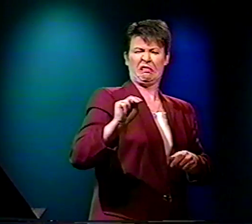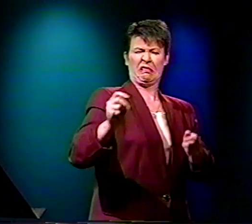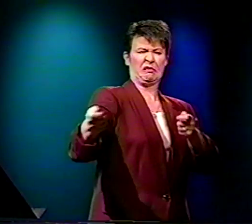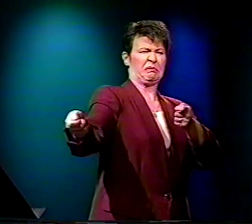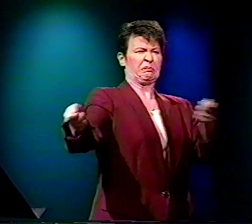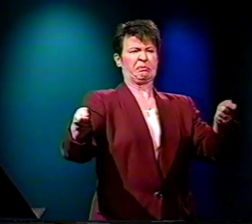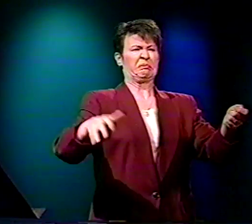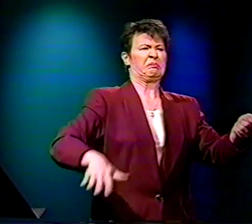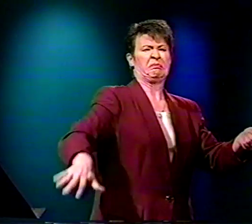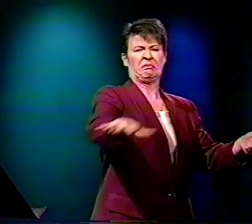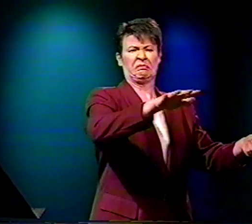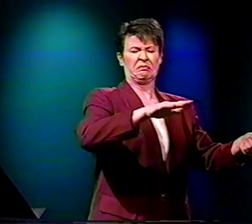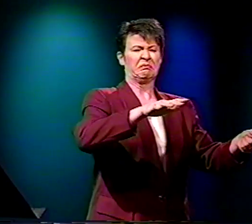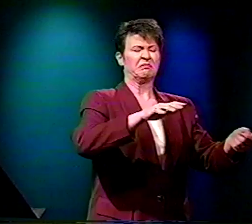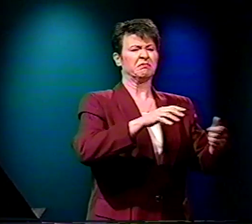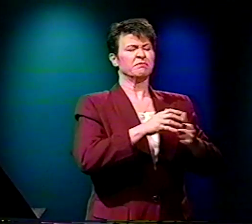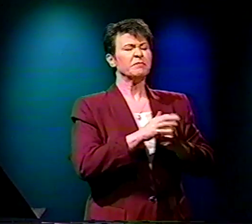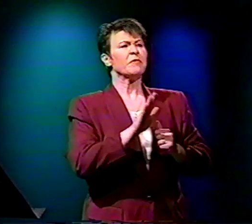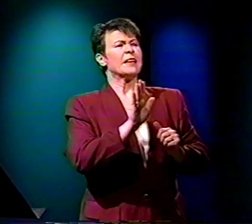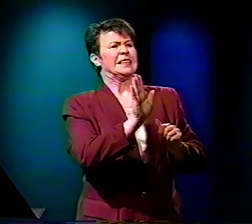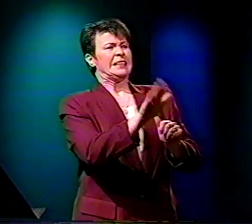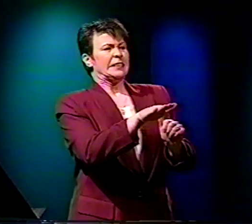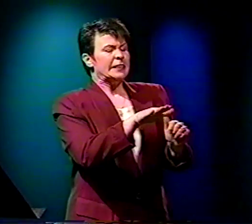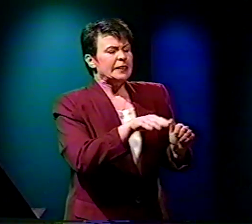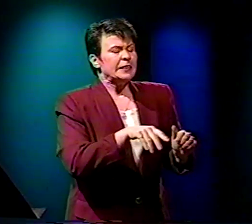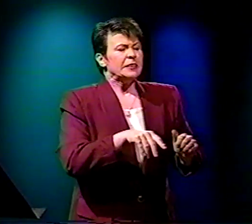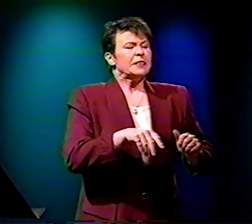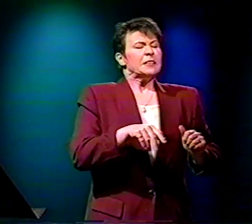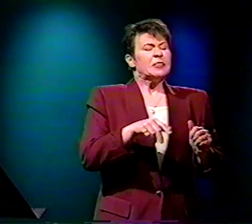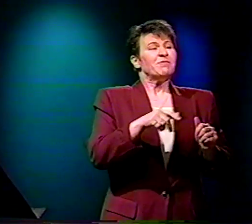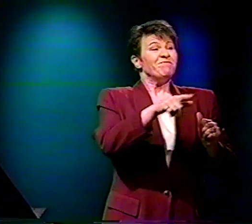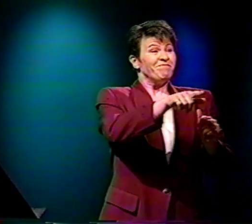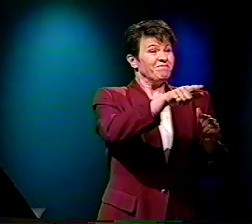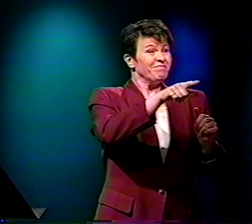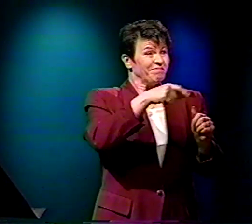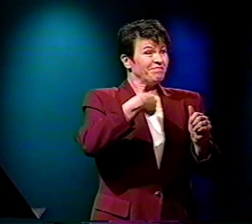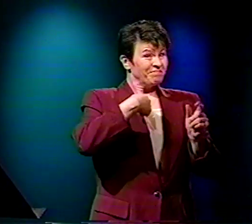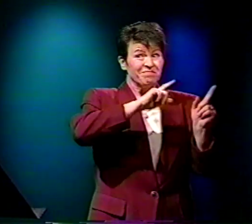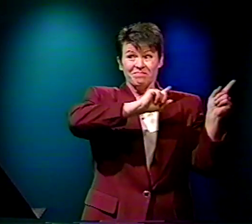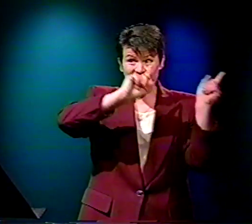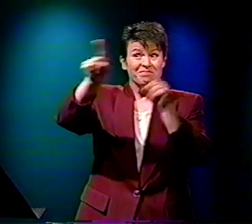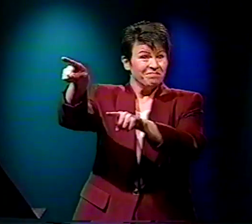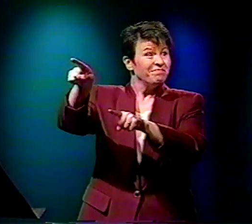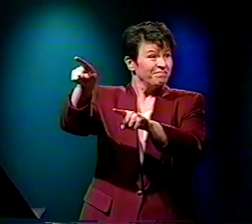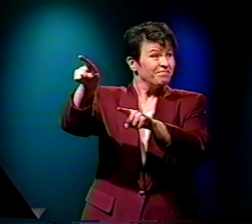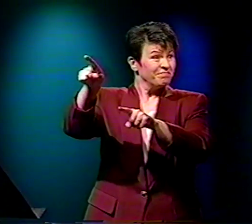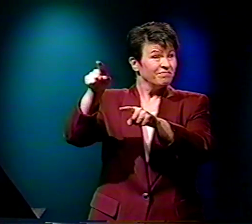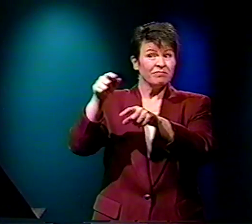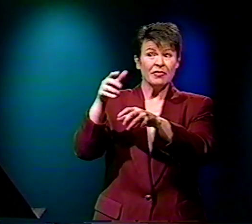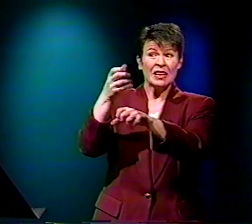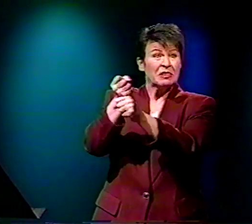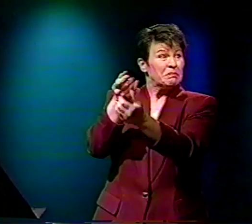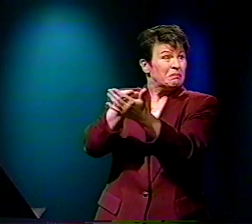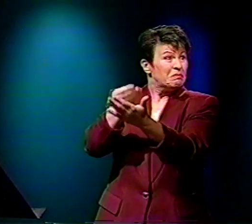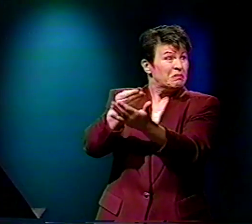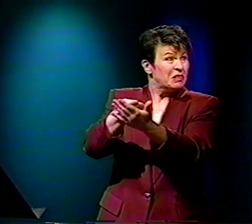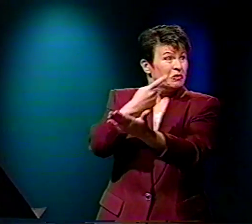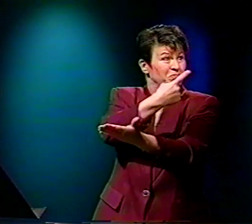their mafia don, who is responsible for this whole part of the area. And they said, well, we went and did